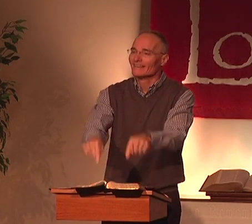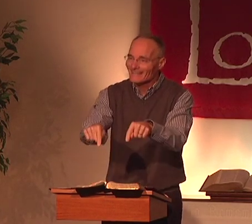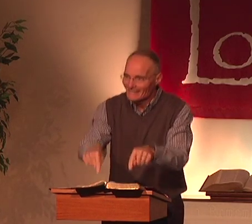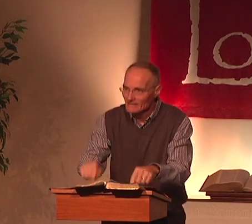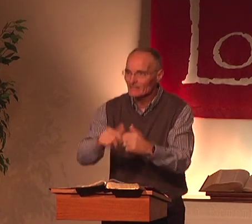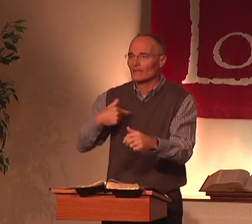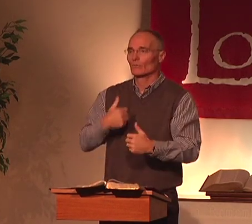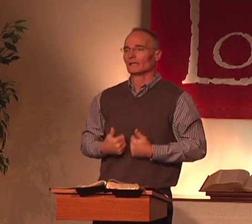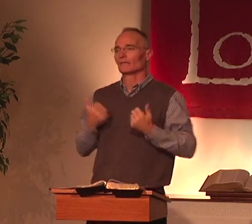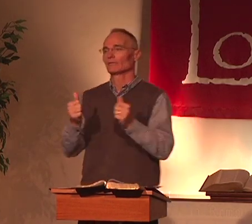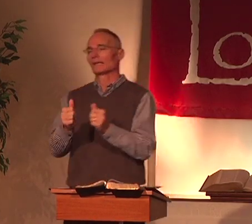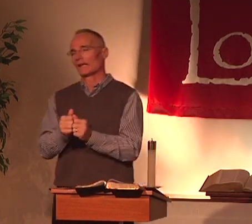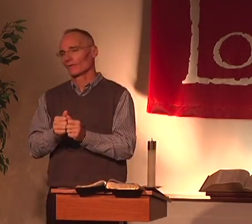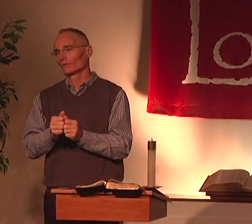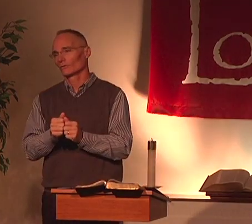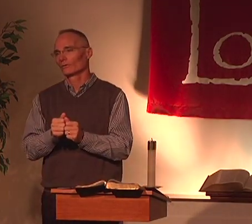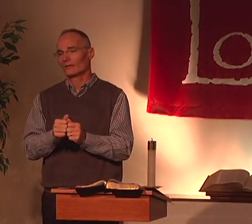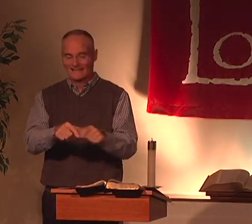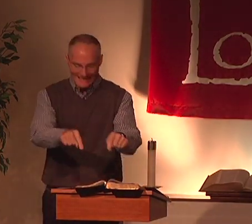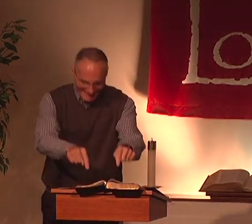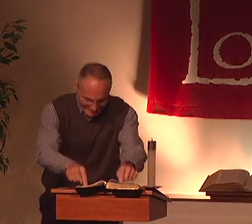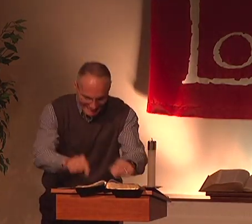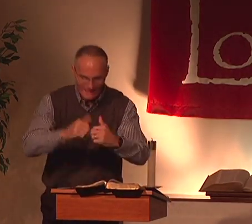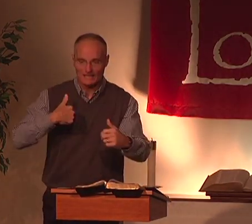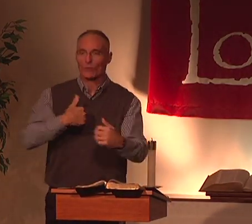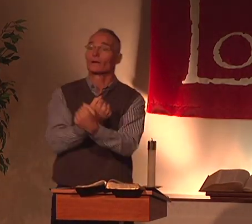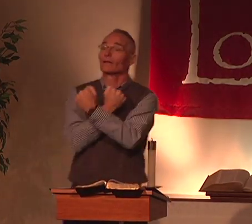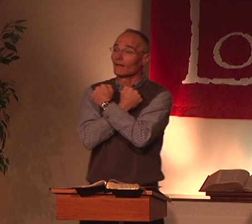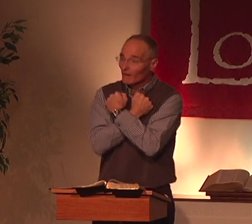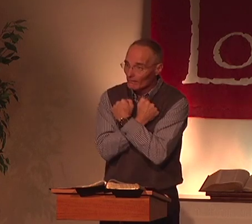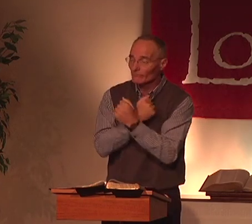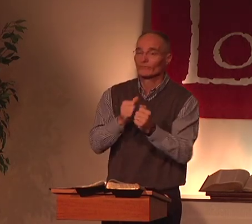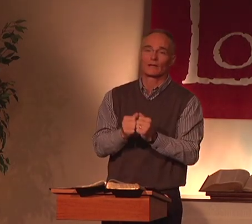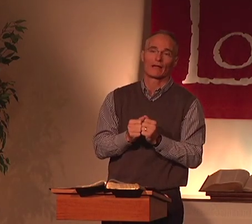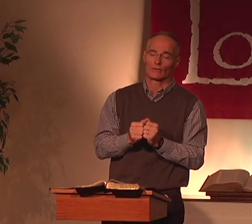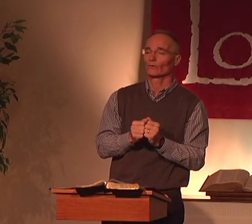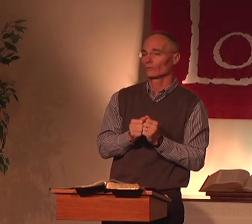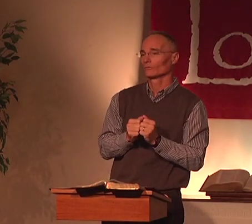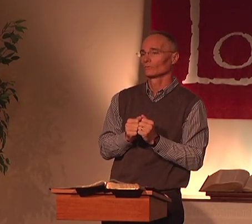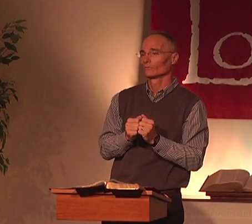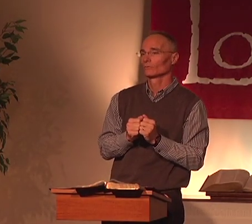This is how we live together This is how we love together